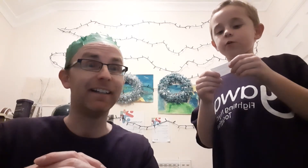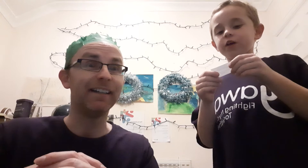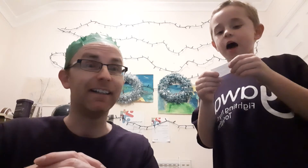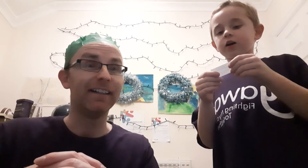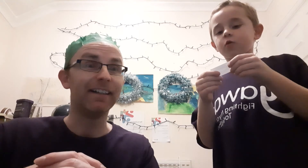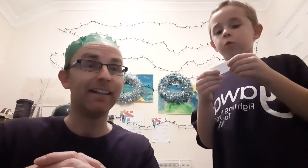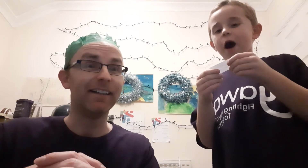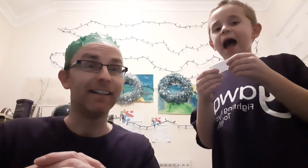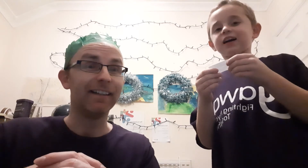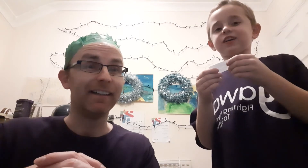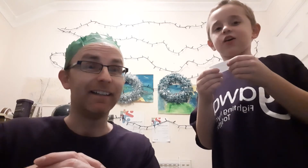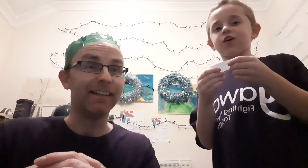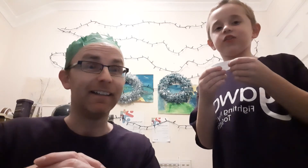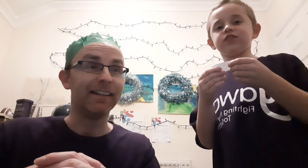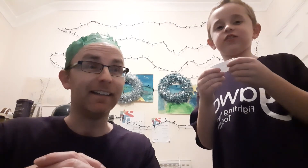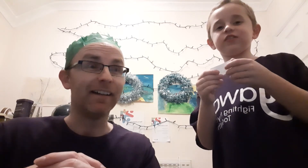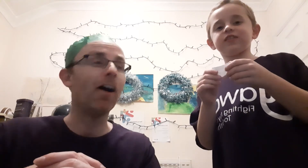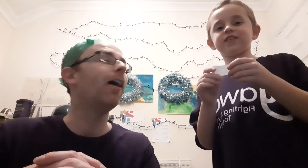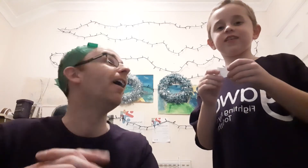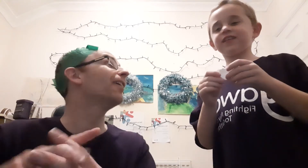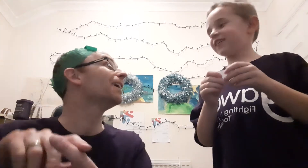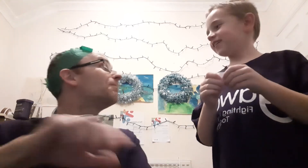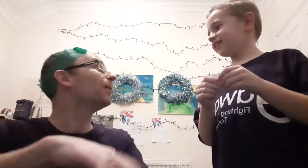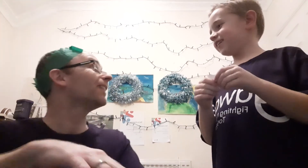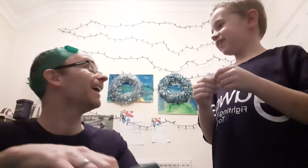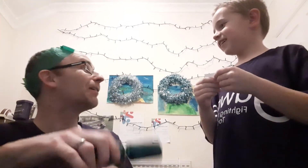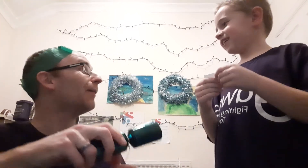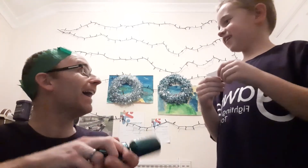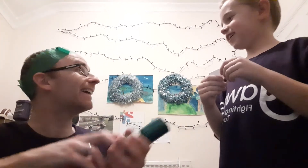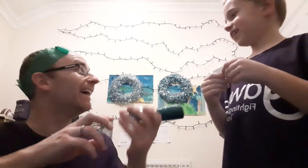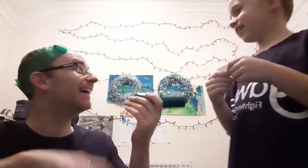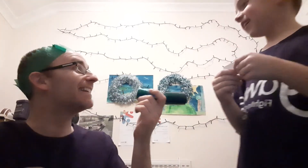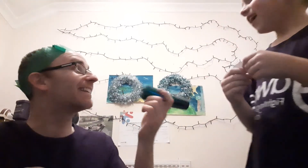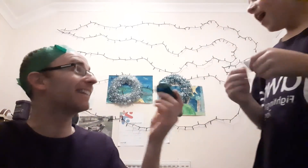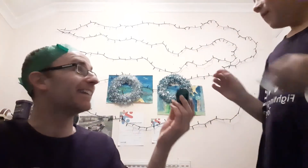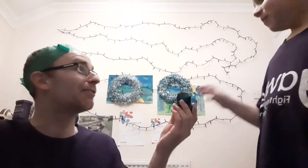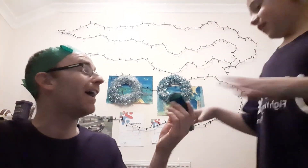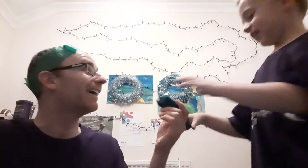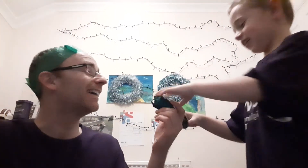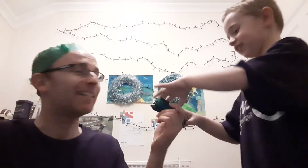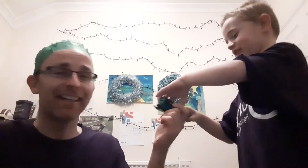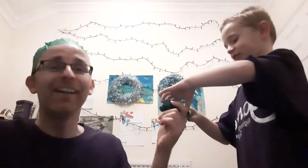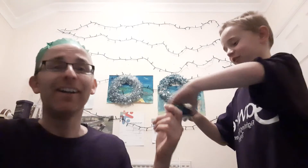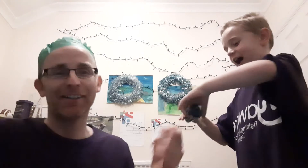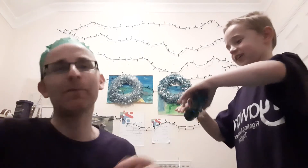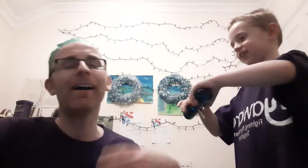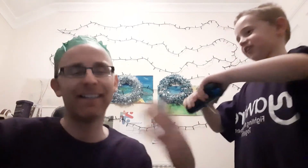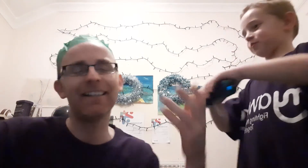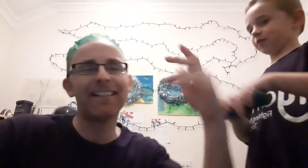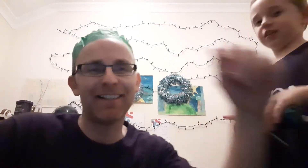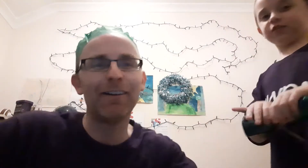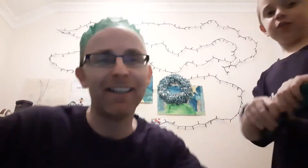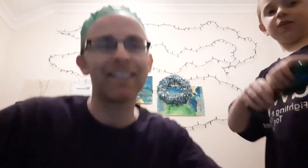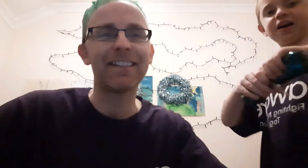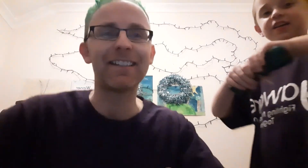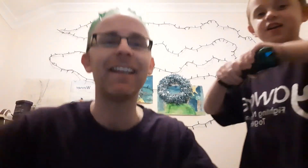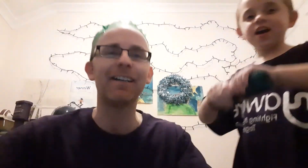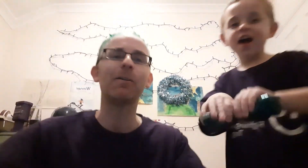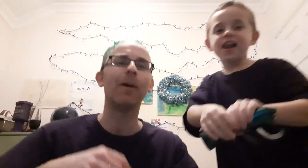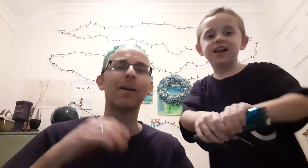their quackers. Oh, they pull their quackers. The crackers. Crackers, because they go quack,